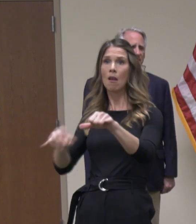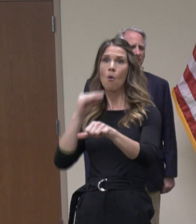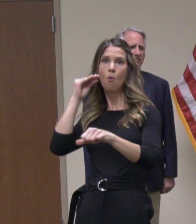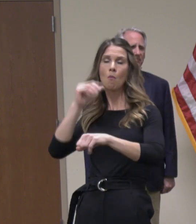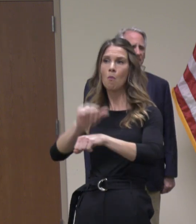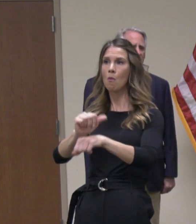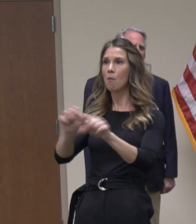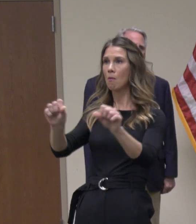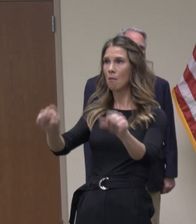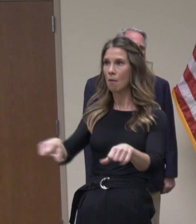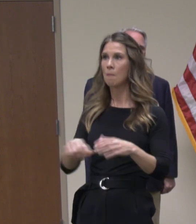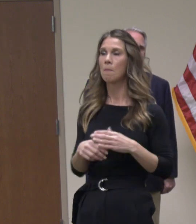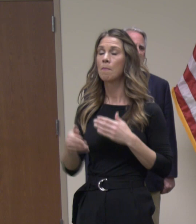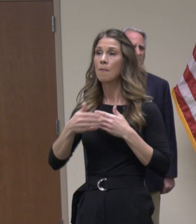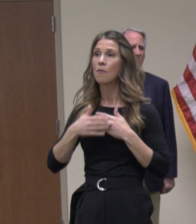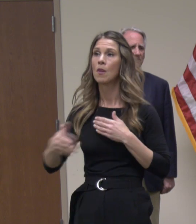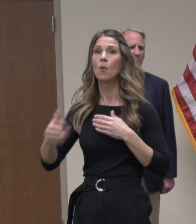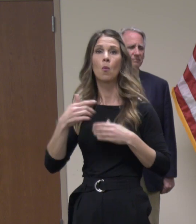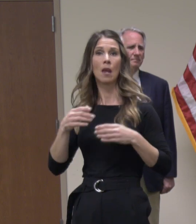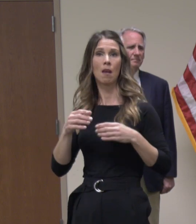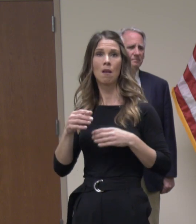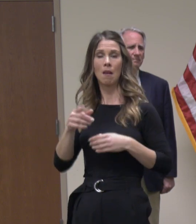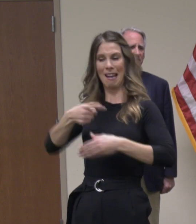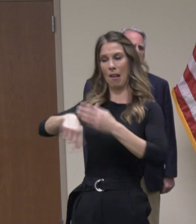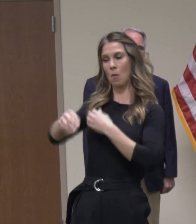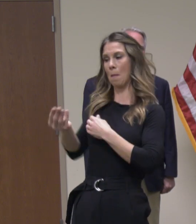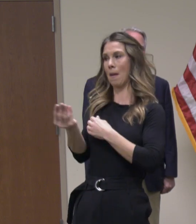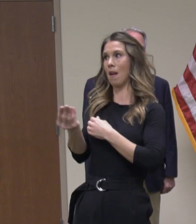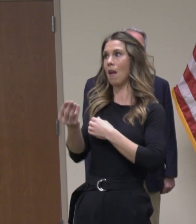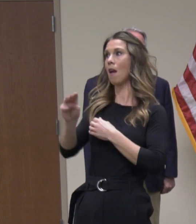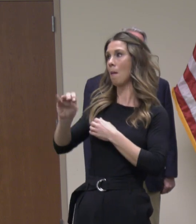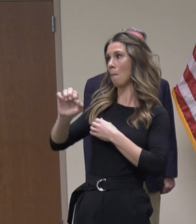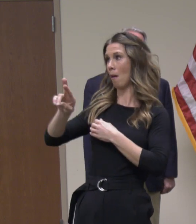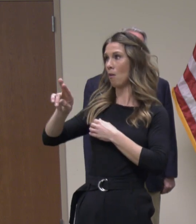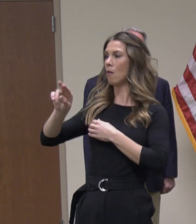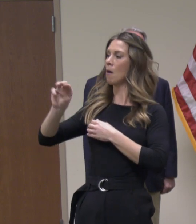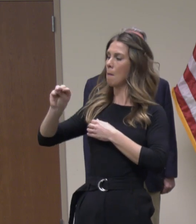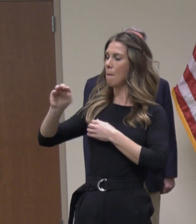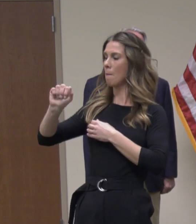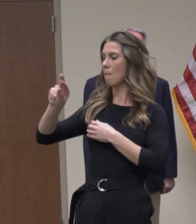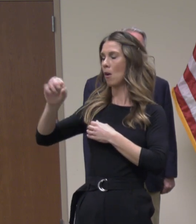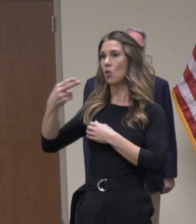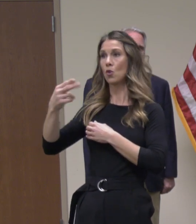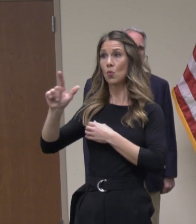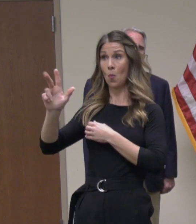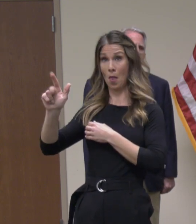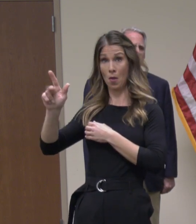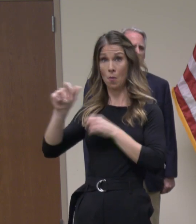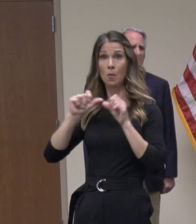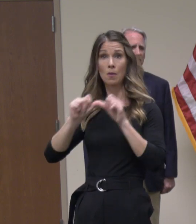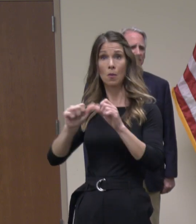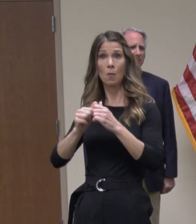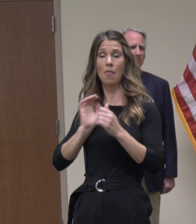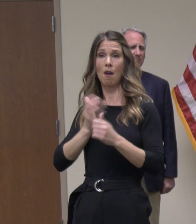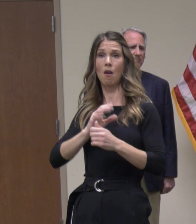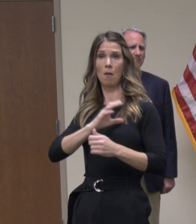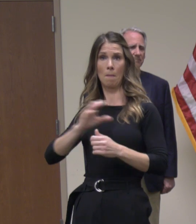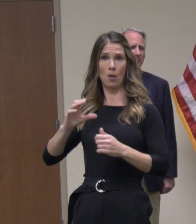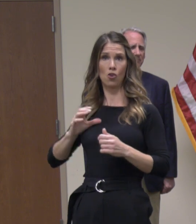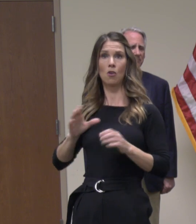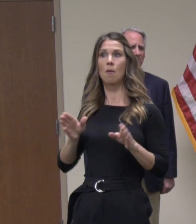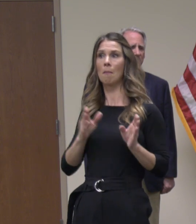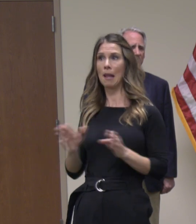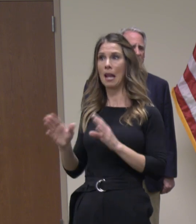At this time, we plan to move forward with our Board of Commissioner meeting on Monday, March the 23rd, but do so remotely. We will